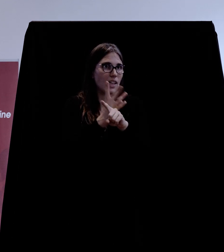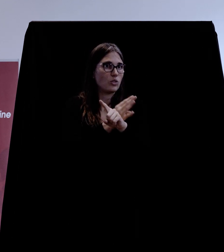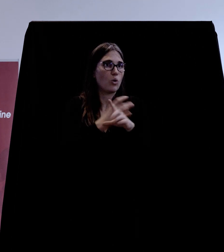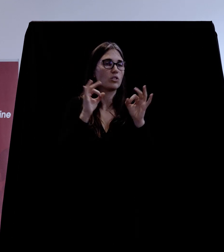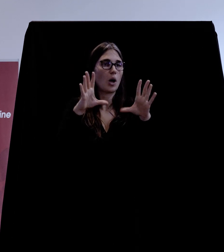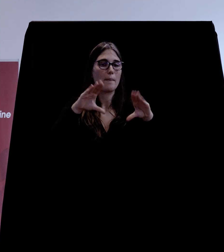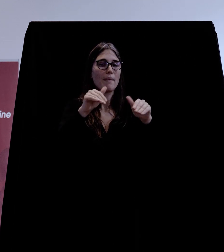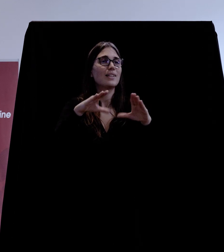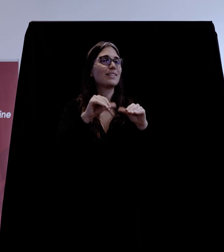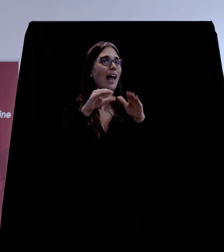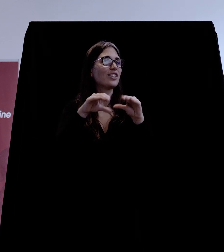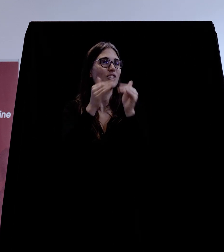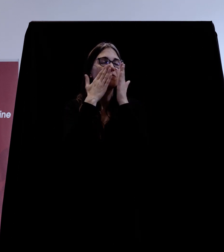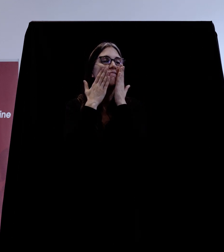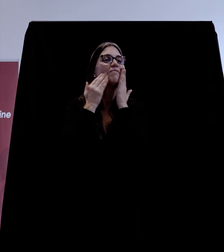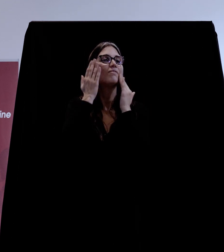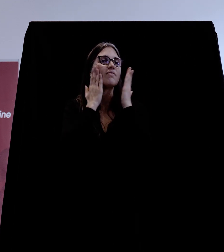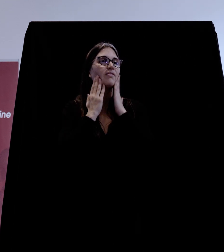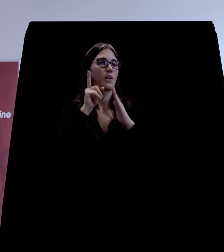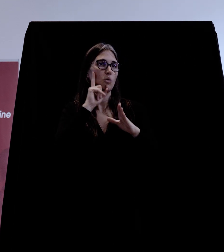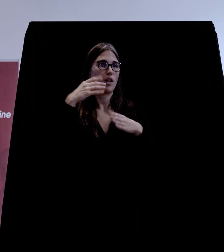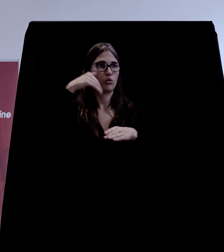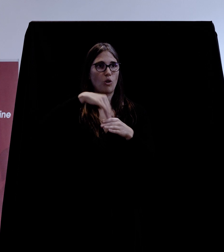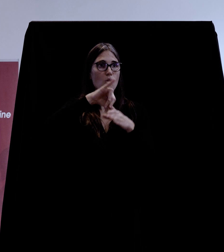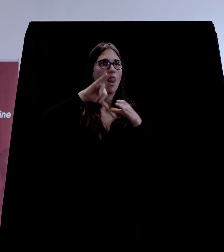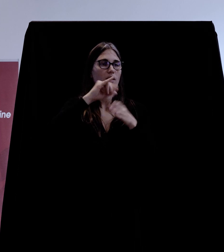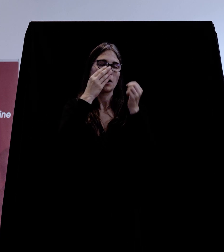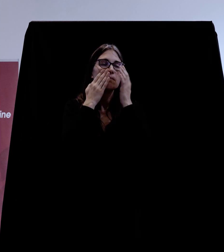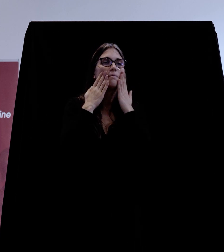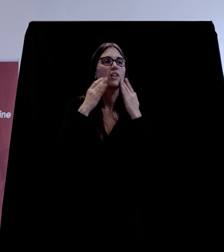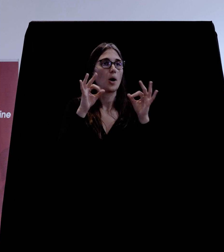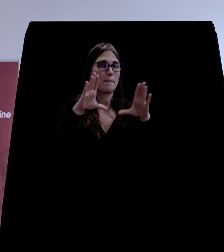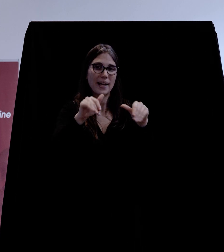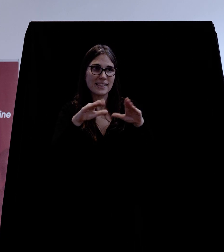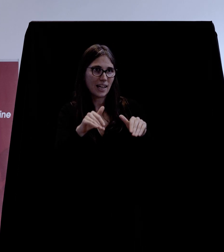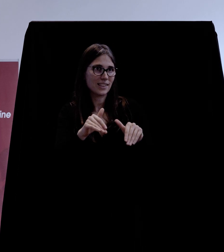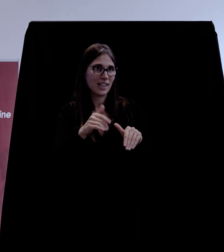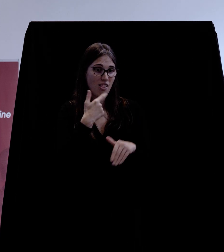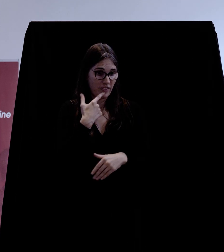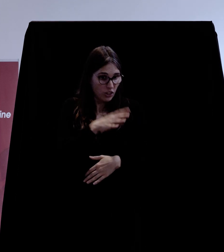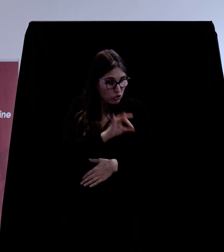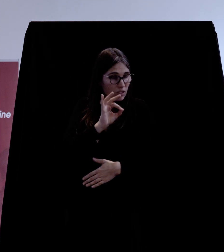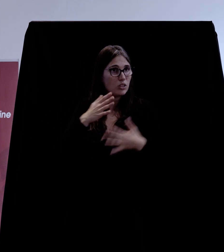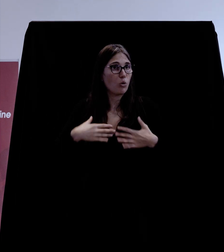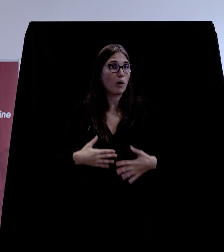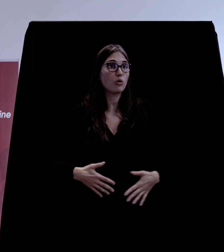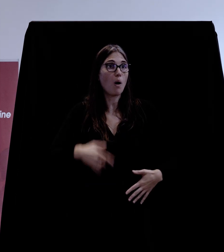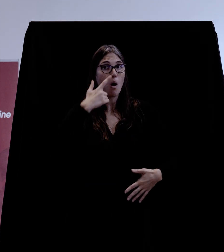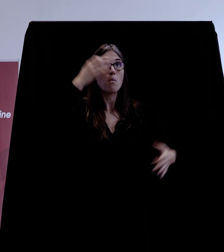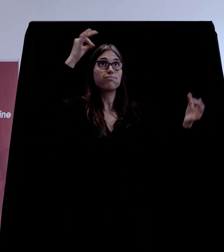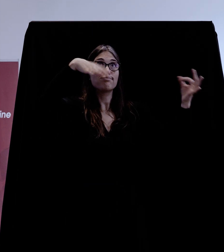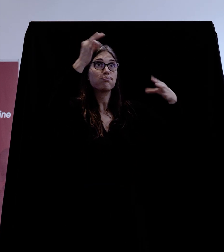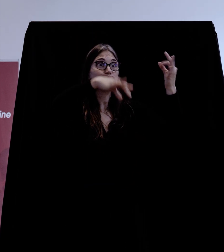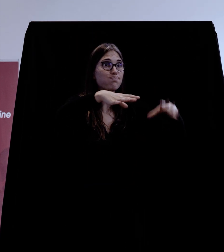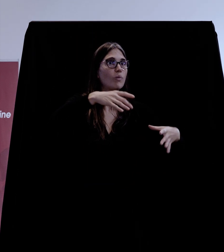so I'm not saying they're choosing it to impress us. They're choosing it for themselves, because if they're experiencing an issue, Well,